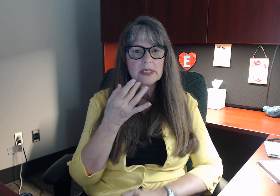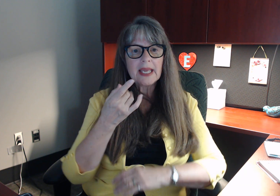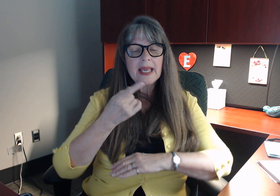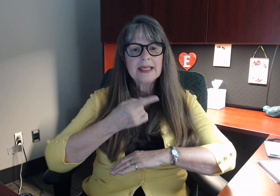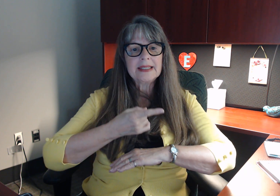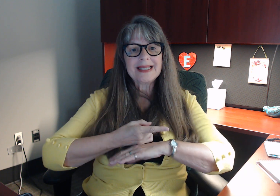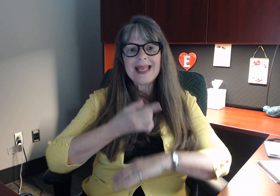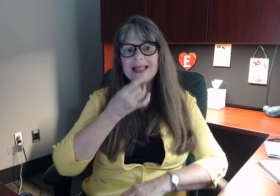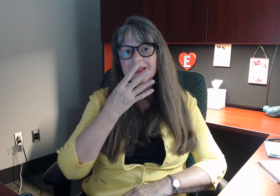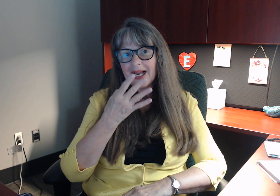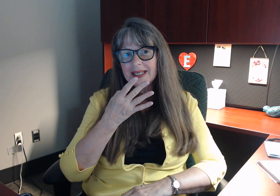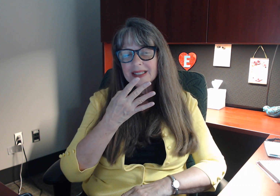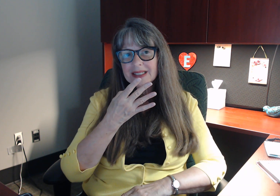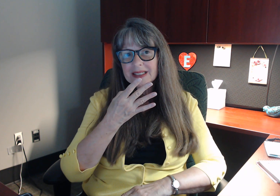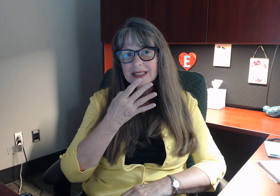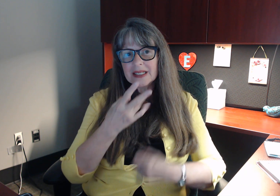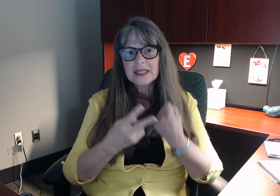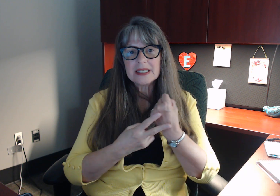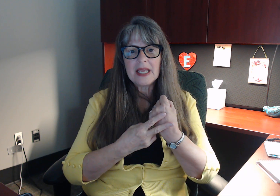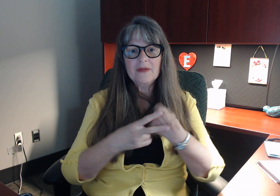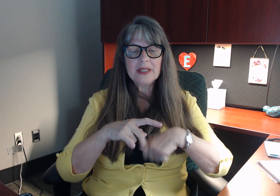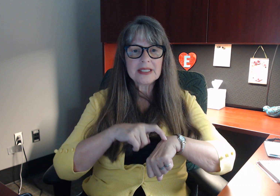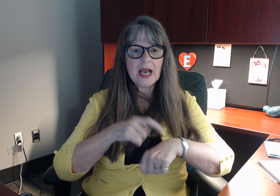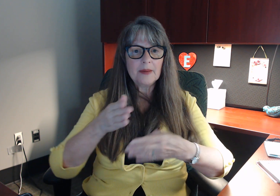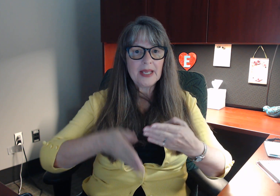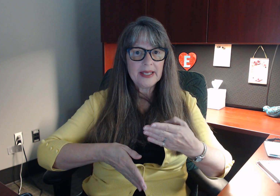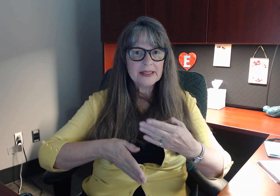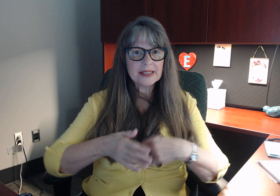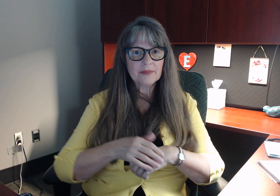say daylight savings time ends.